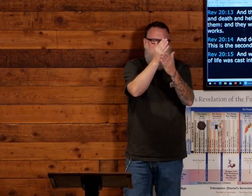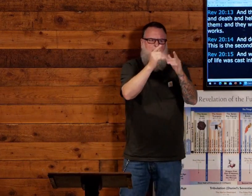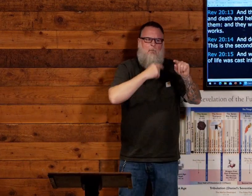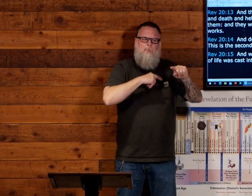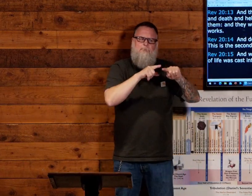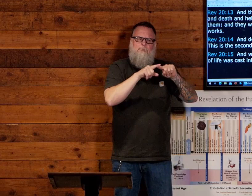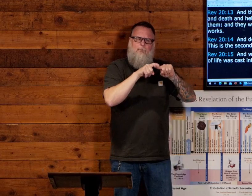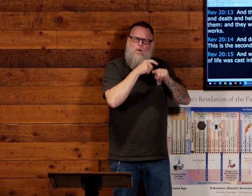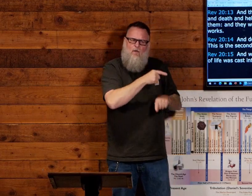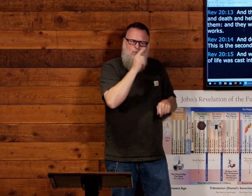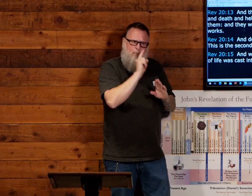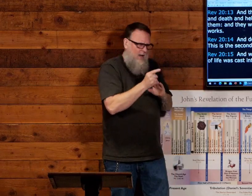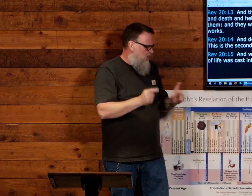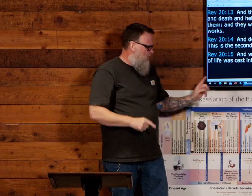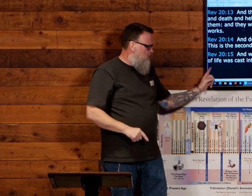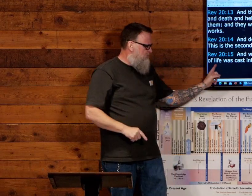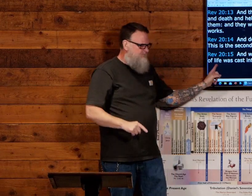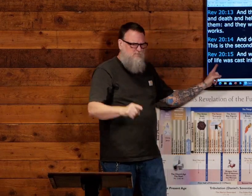The book of life's.